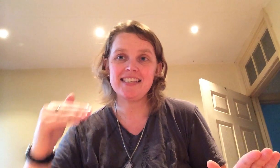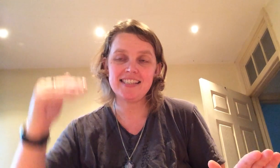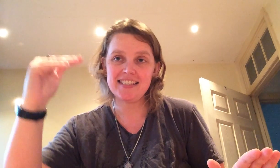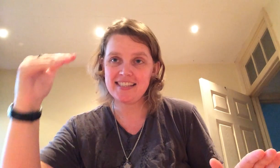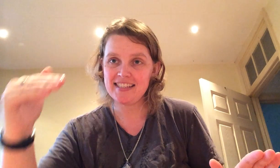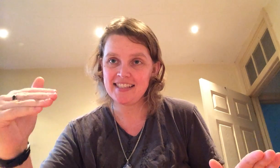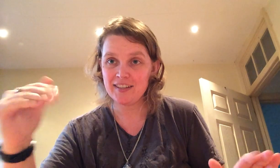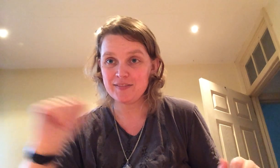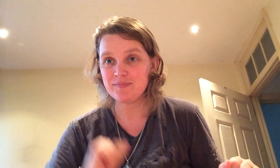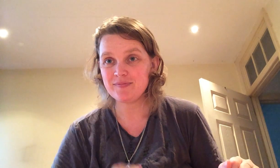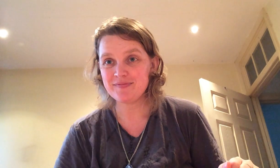Z.